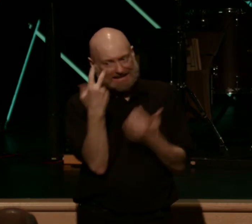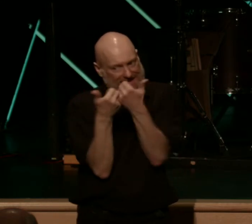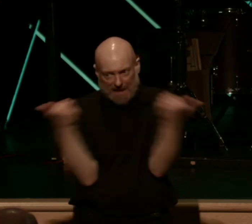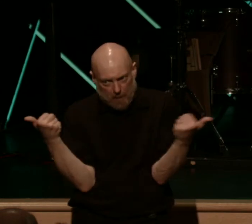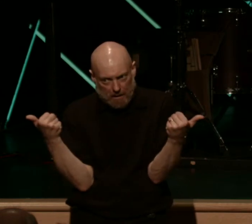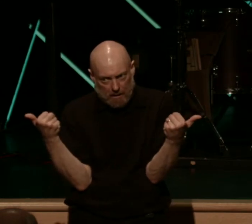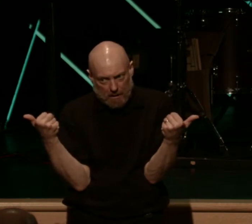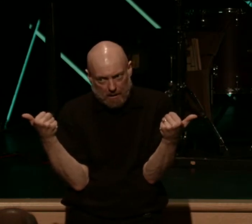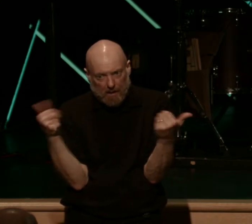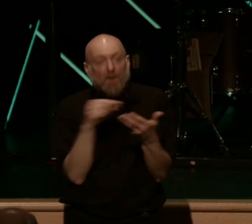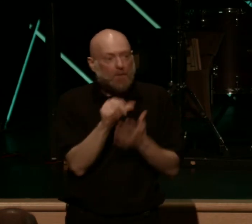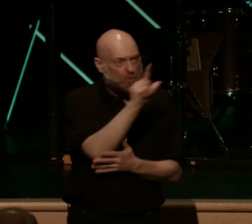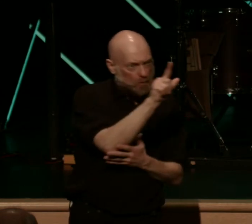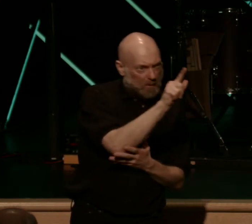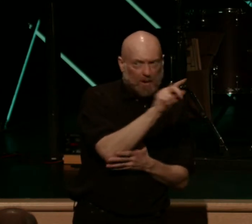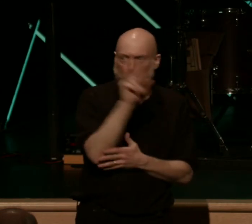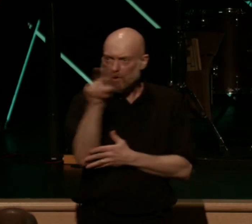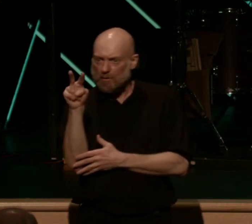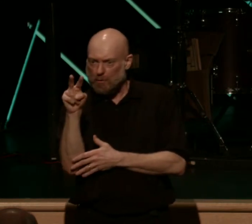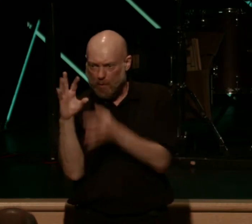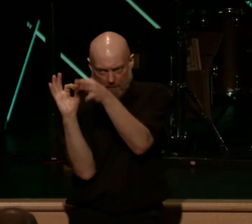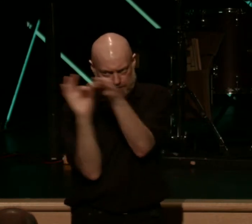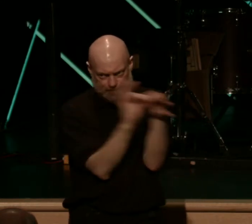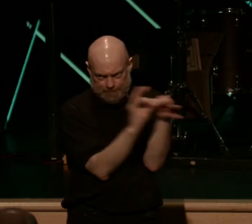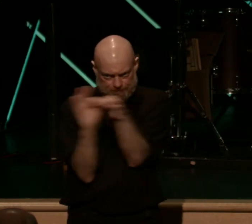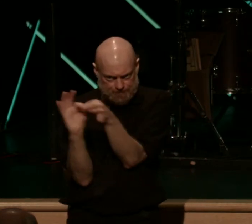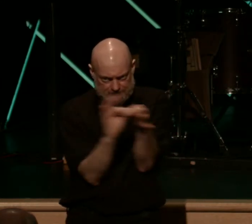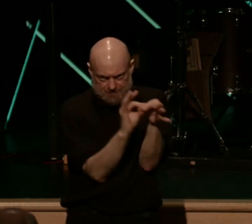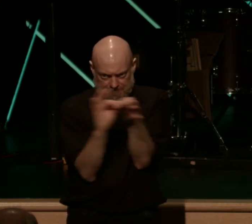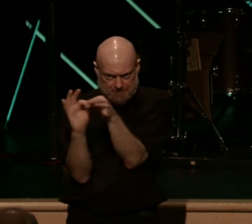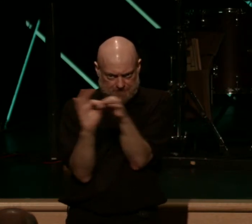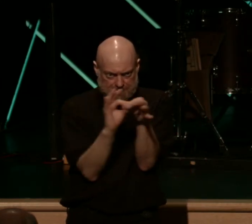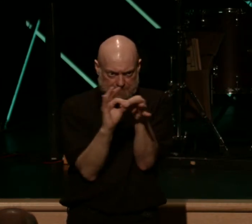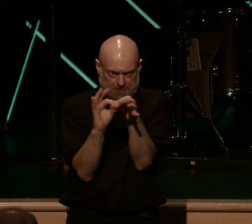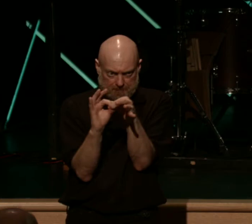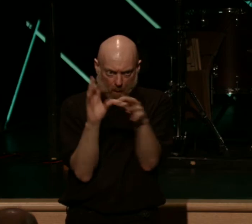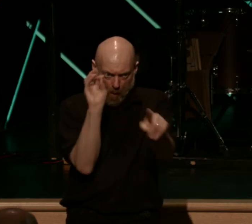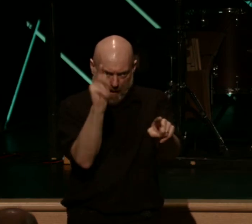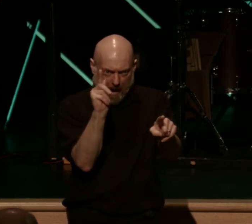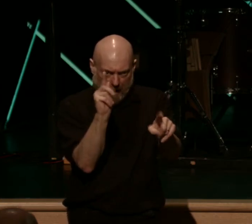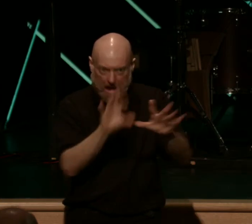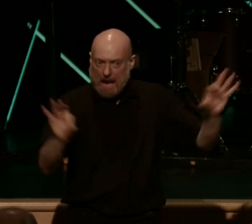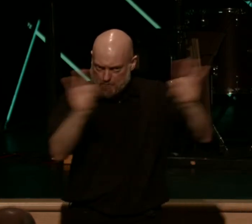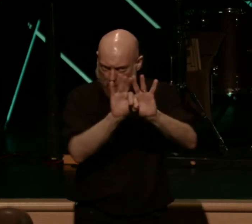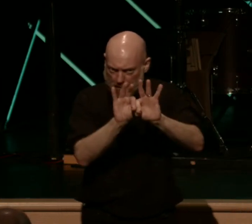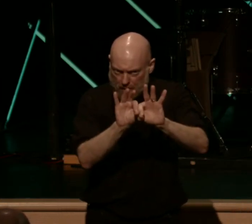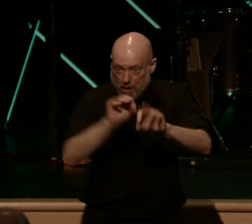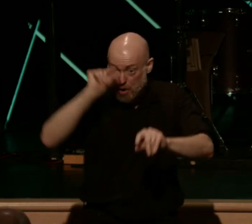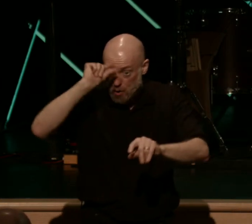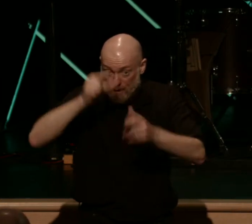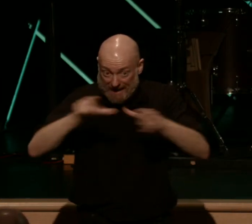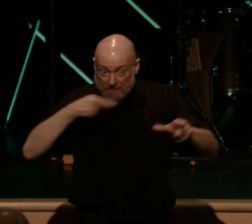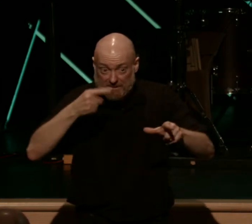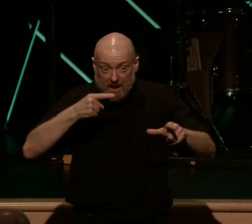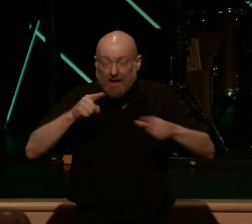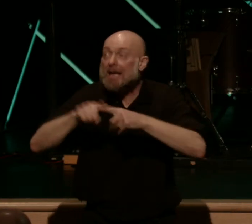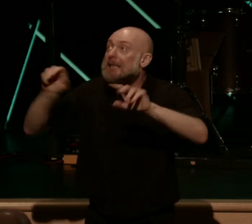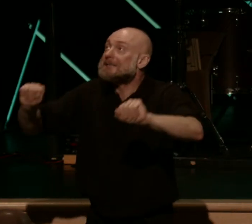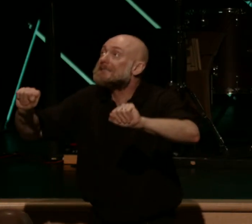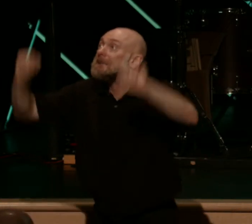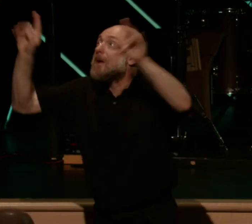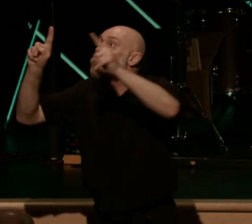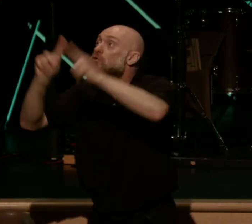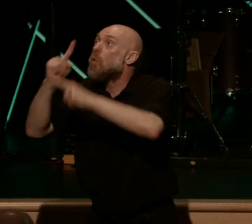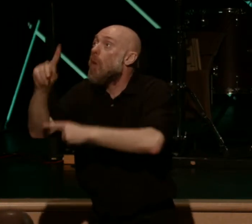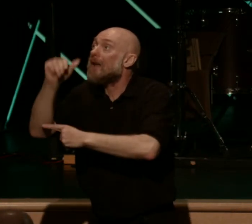separate thoughts. They are the same thought. They flow one into the other. So this is how it reads in the Greek. Submitting to one